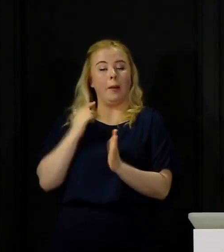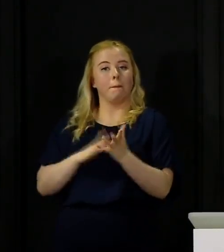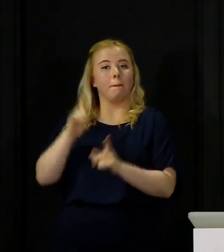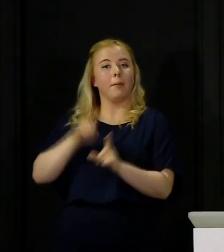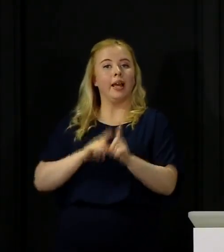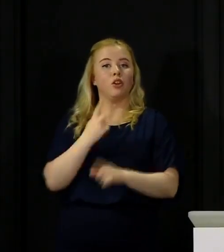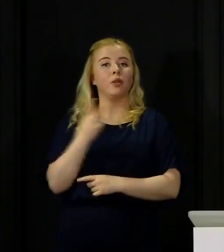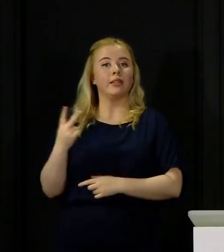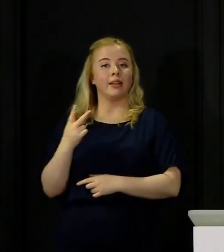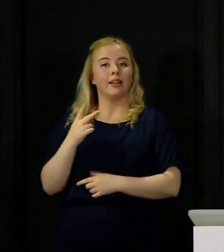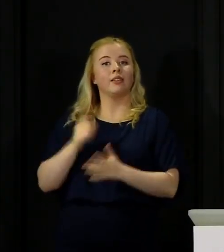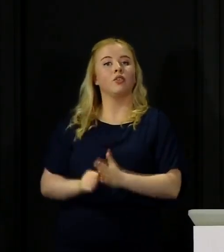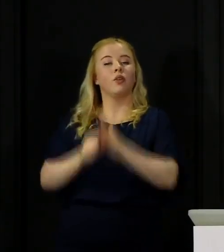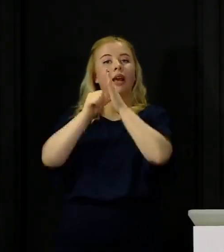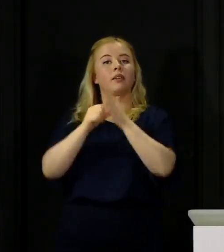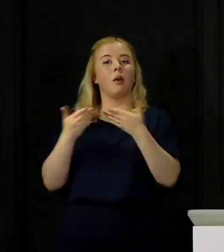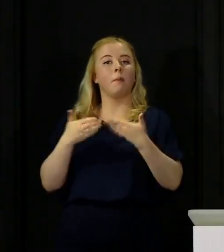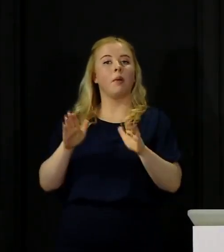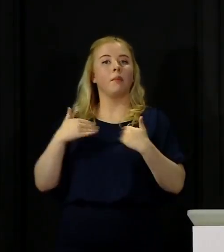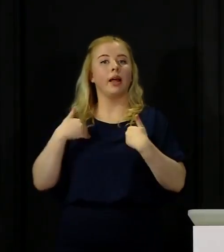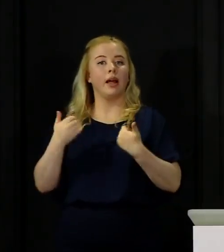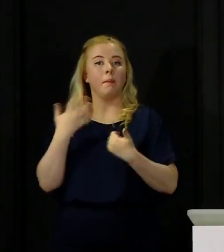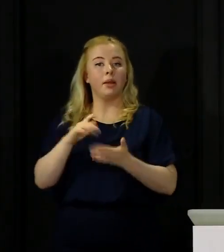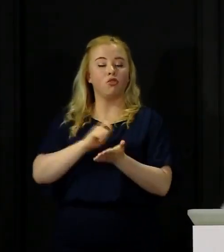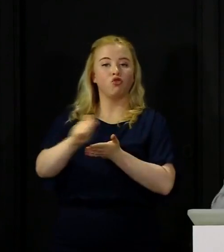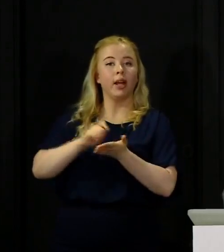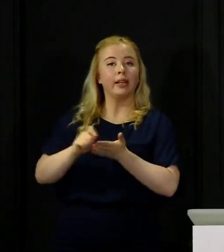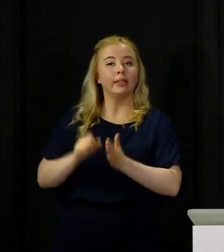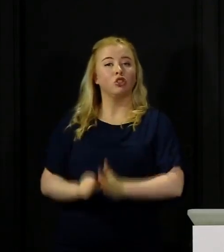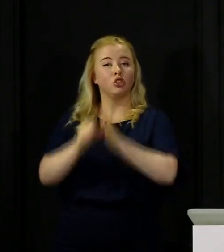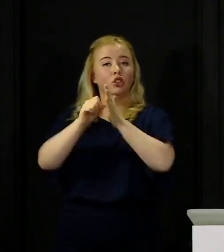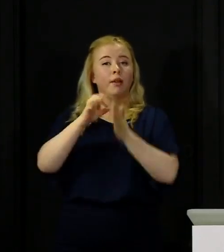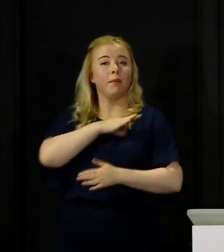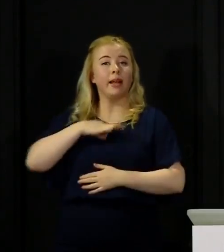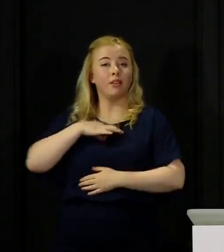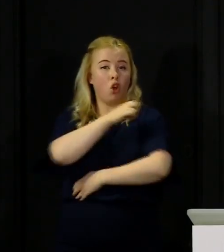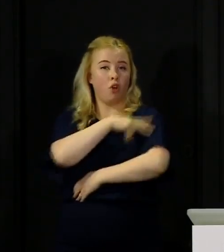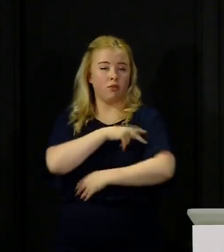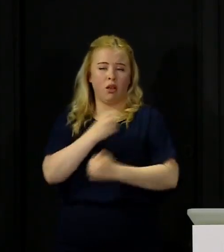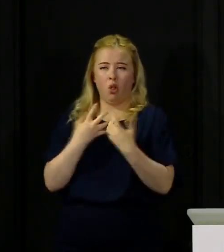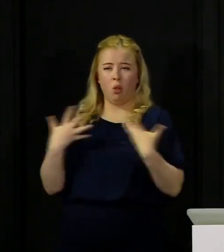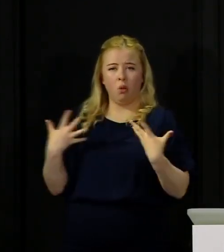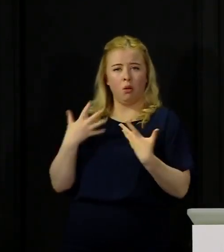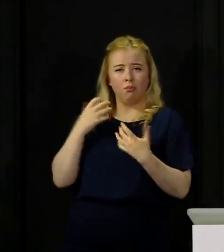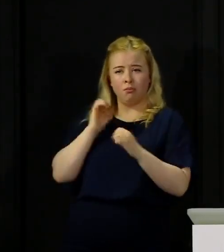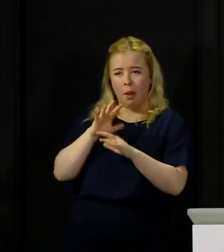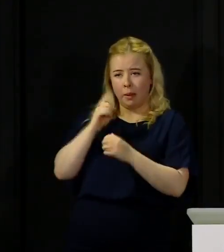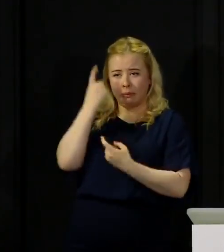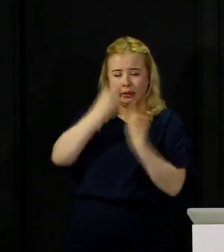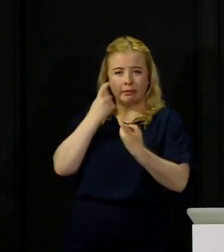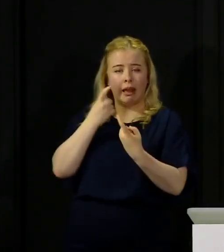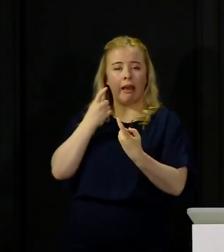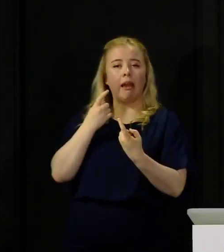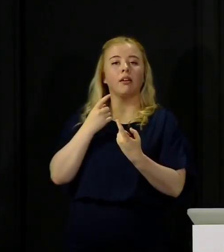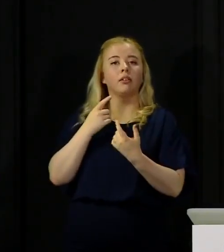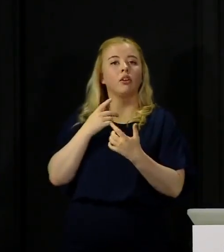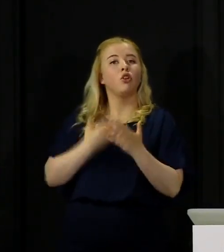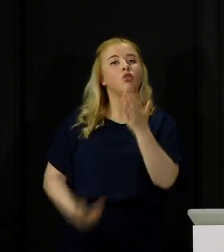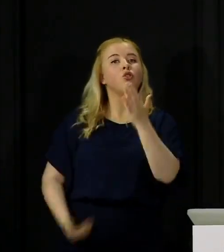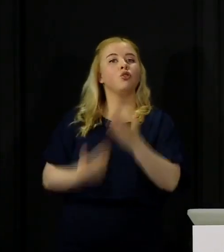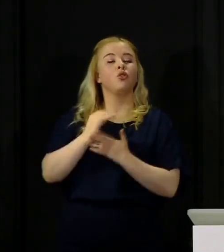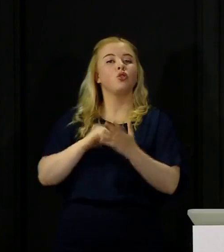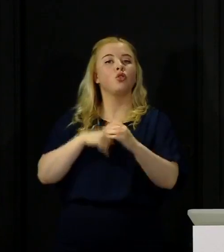of Public Health in Scotland wrote to the Chief Medical Officer with a whole series of concerns about the new Scottish Government policy